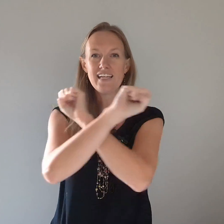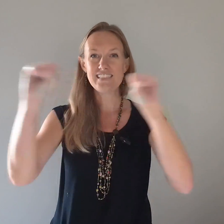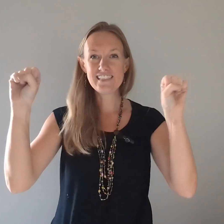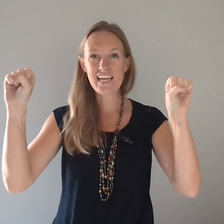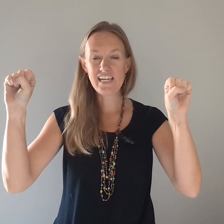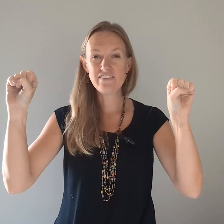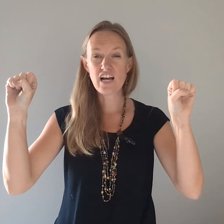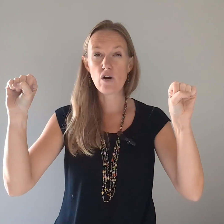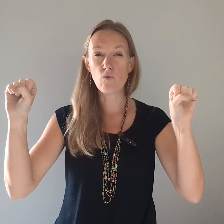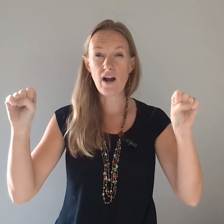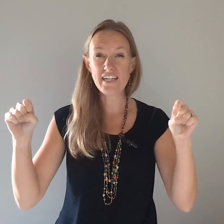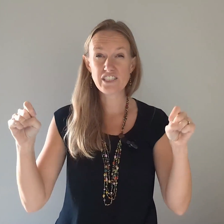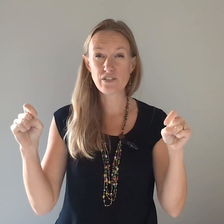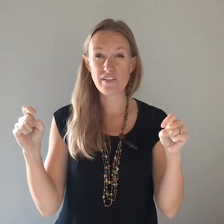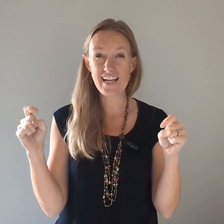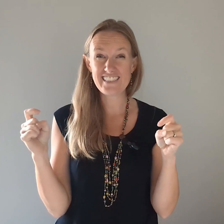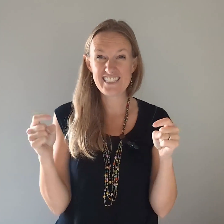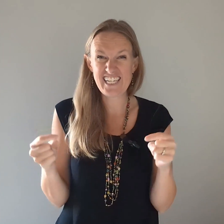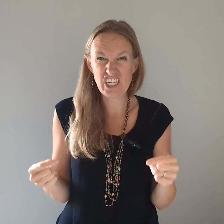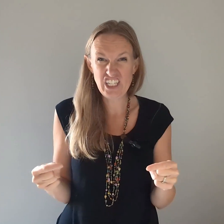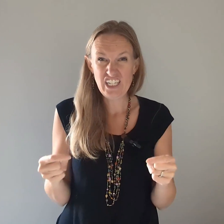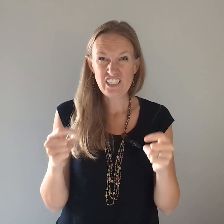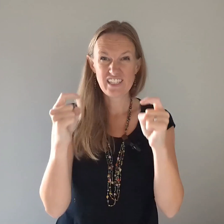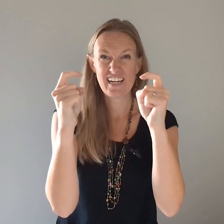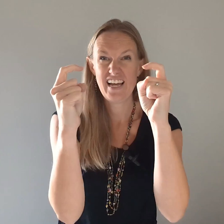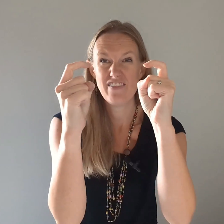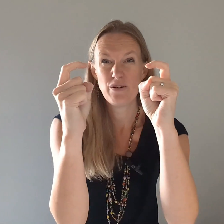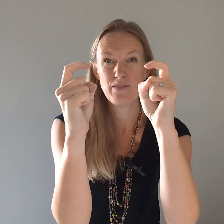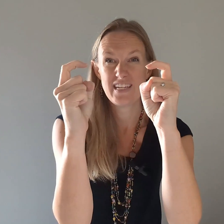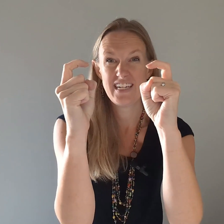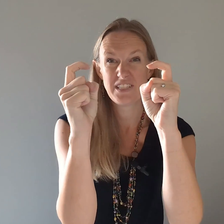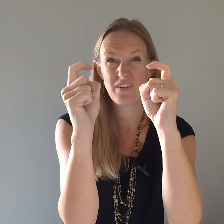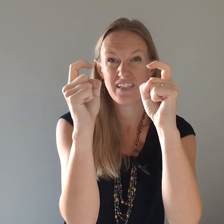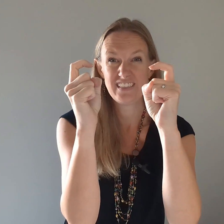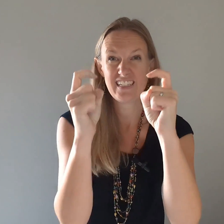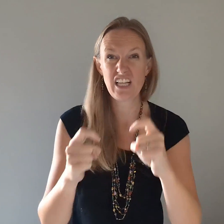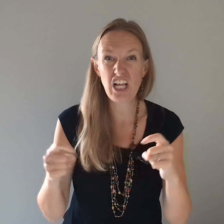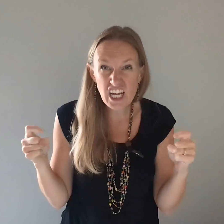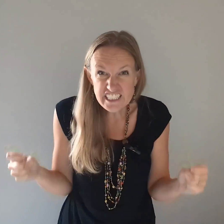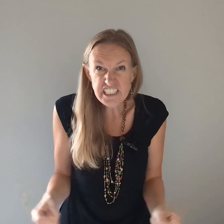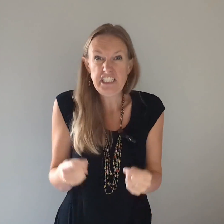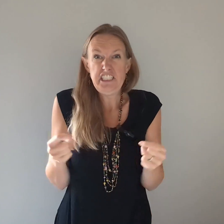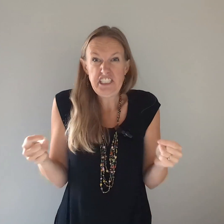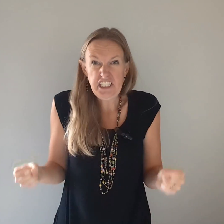That saved a wretch. So for that, it's sinner. So you kind of have those index fingers into claws.